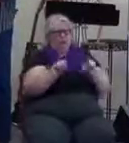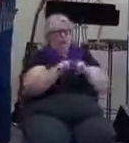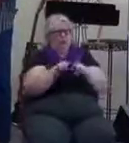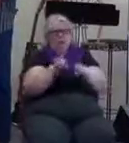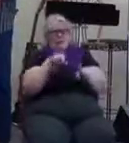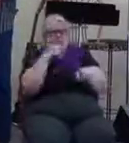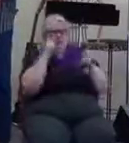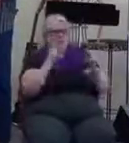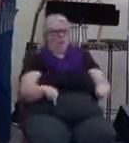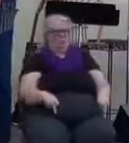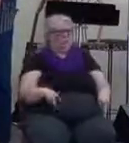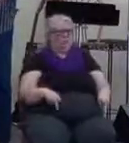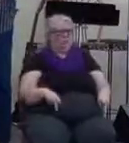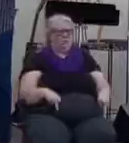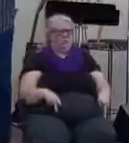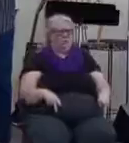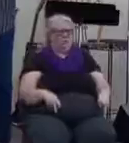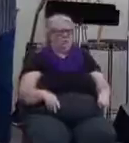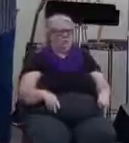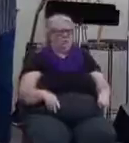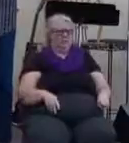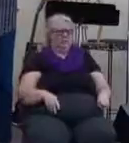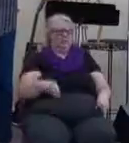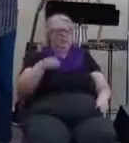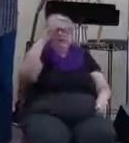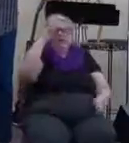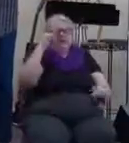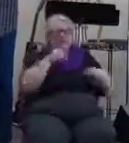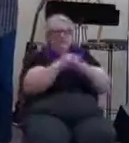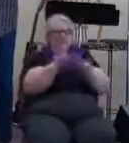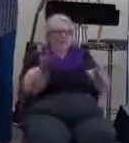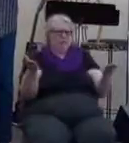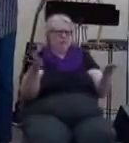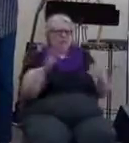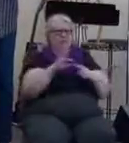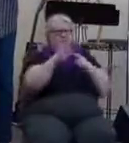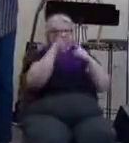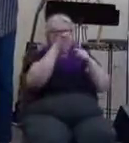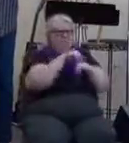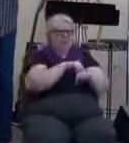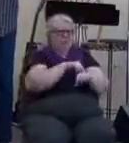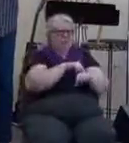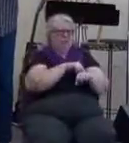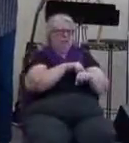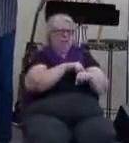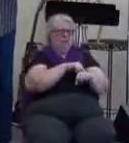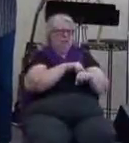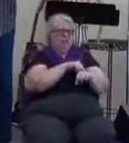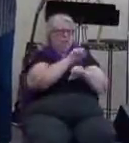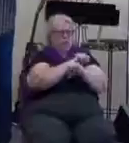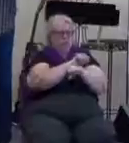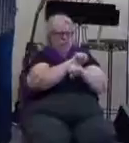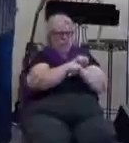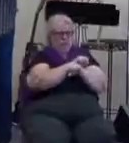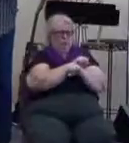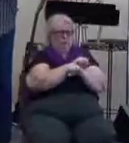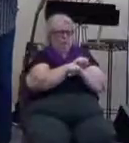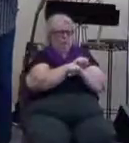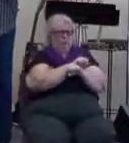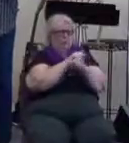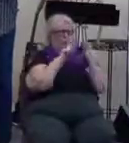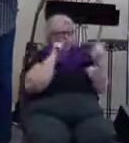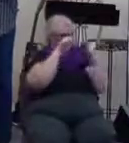else that you're not. God has given you such a time as this, a purpose, a place, and a plan. And